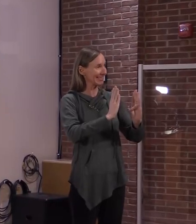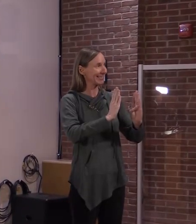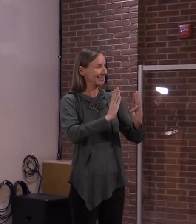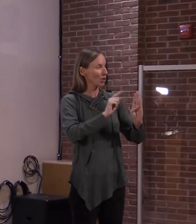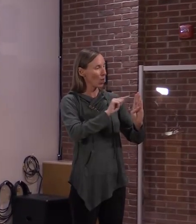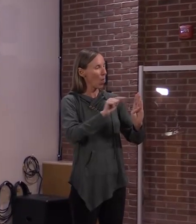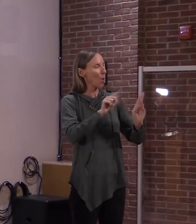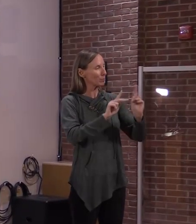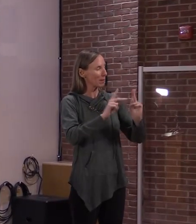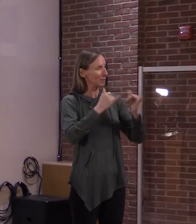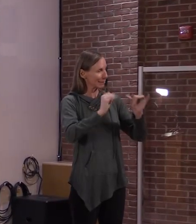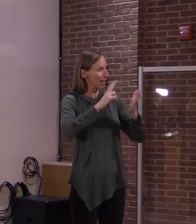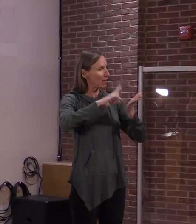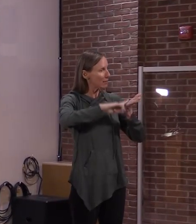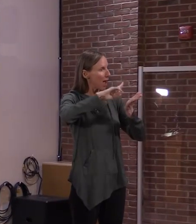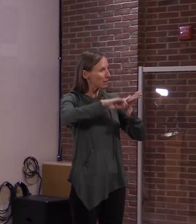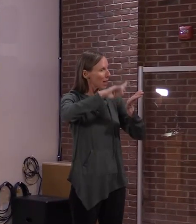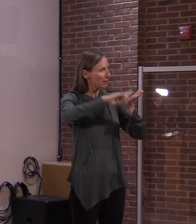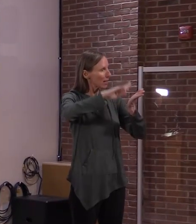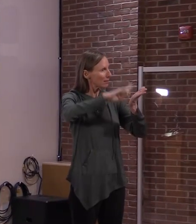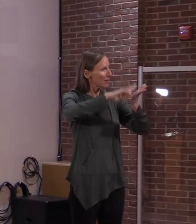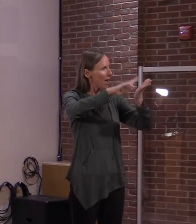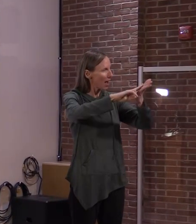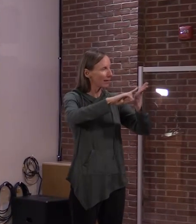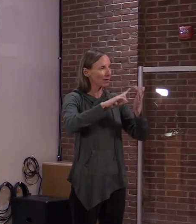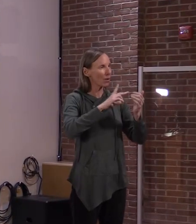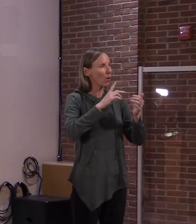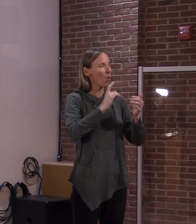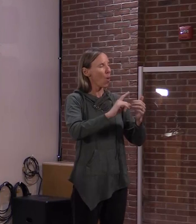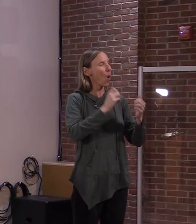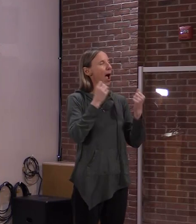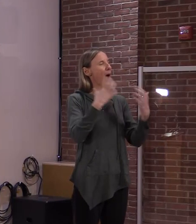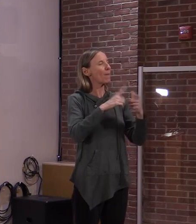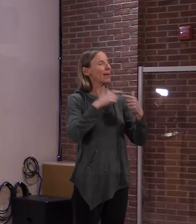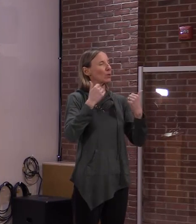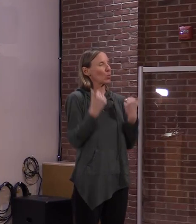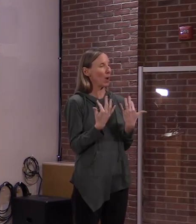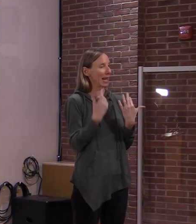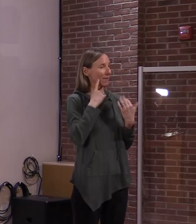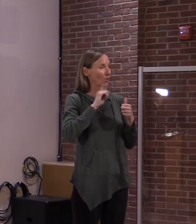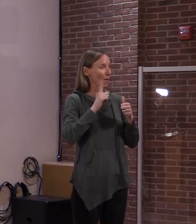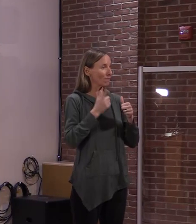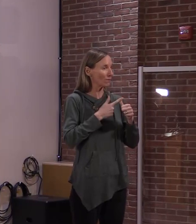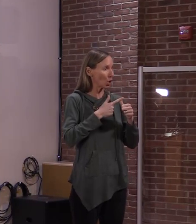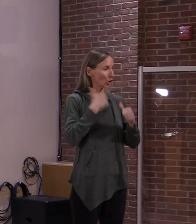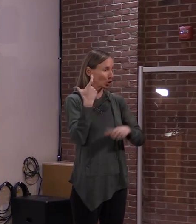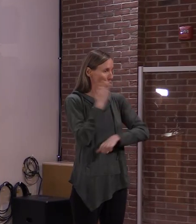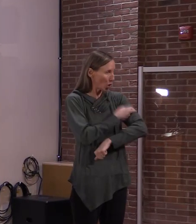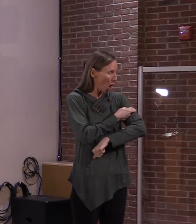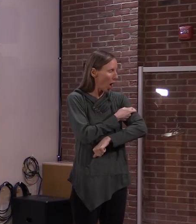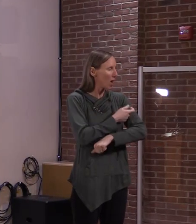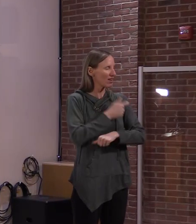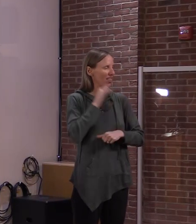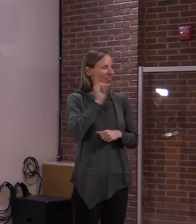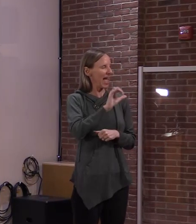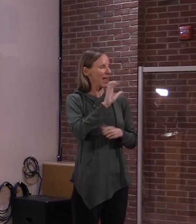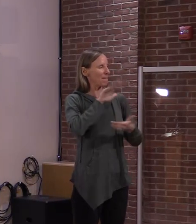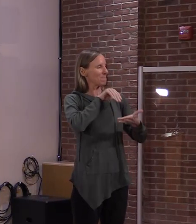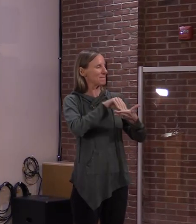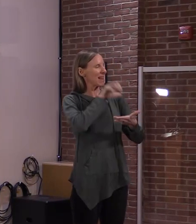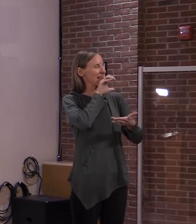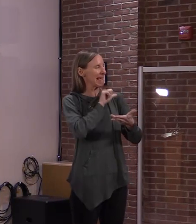are still signing up on a regular basis? How many of them might be waiting for their first dose and sort of where that population